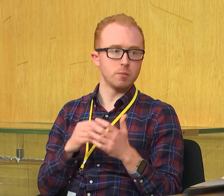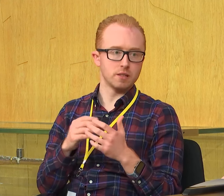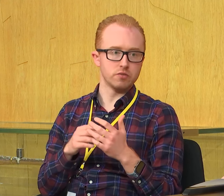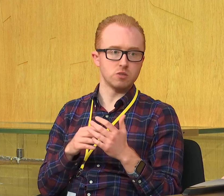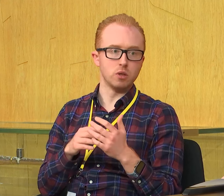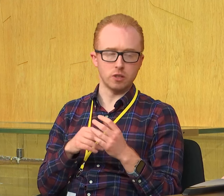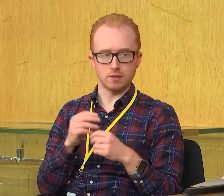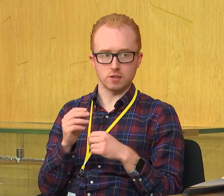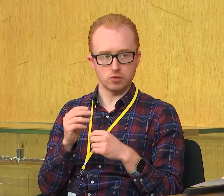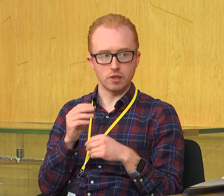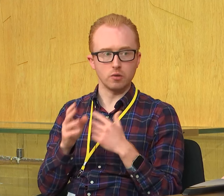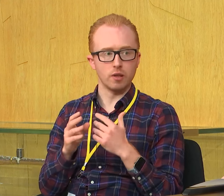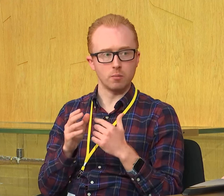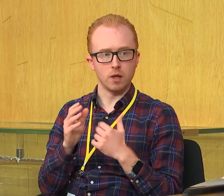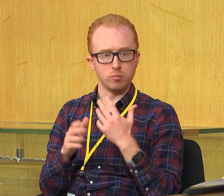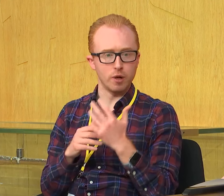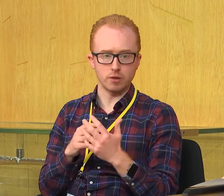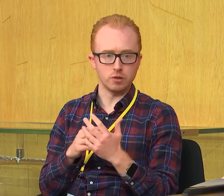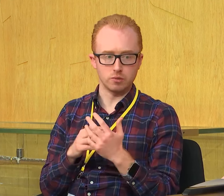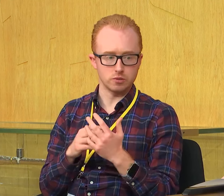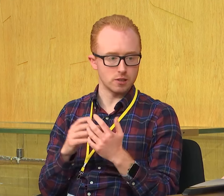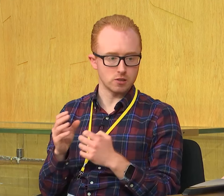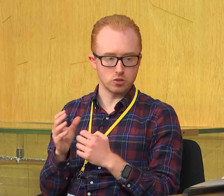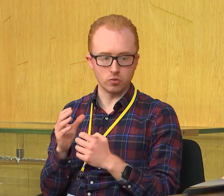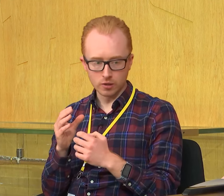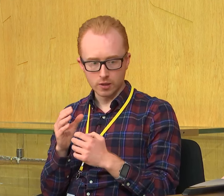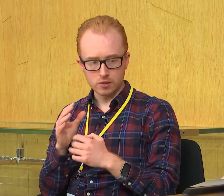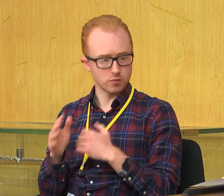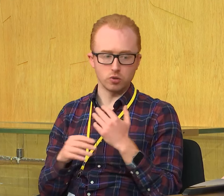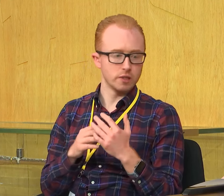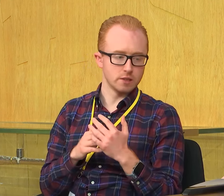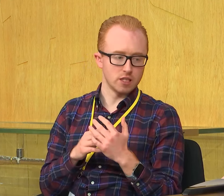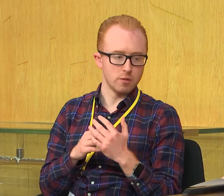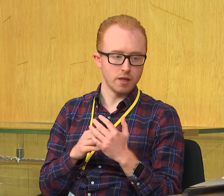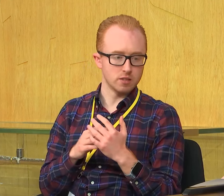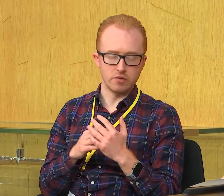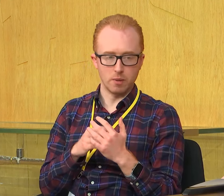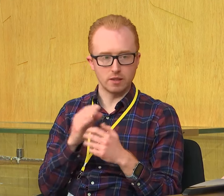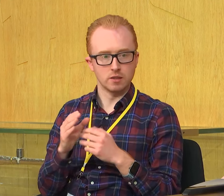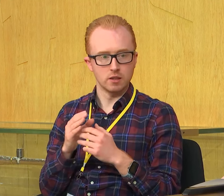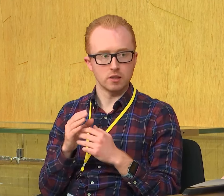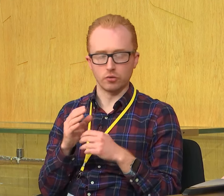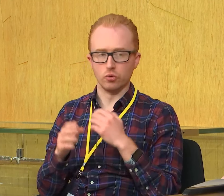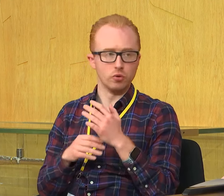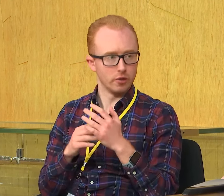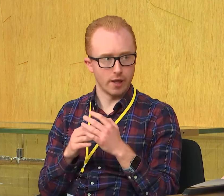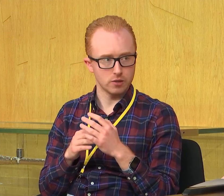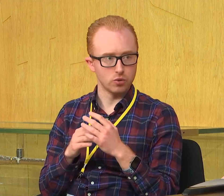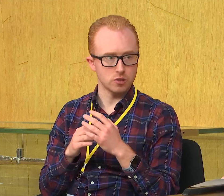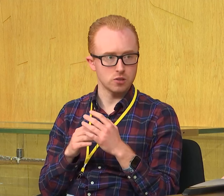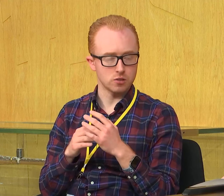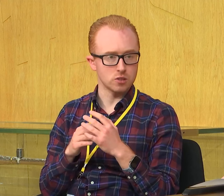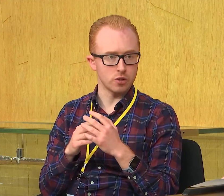working to the best of its ability because it was done in a way that my brain couldn't process, and so small changes had to be made to even get through